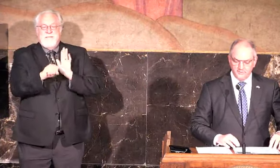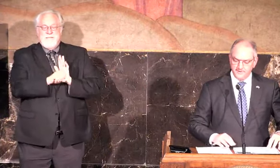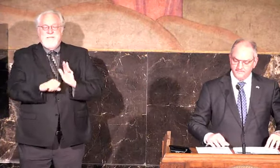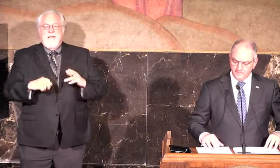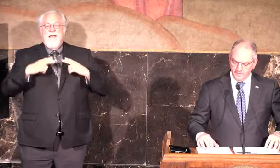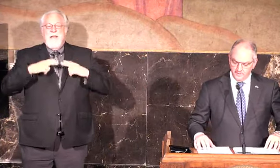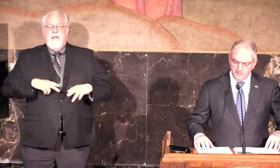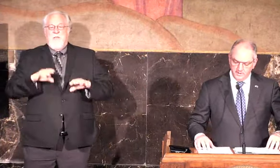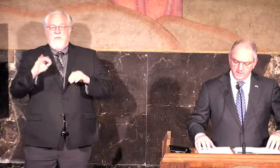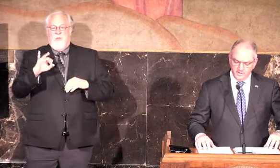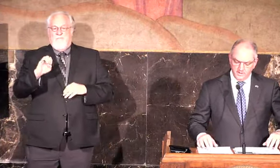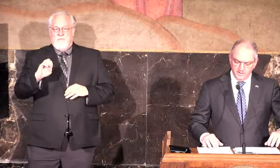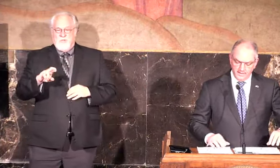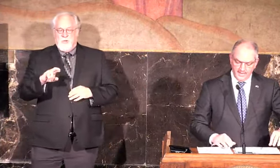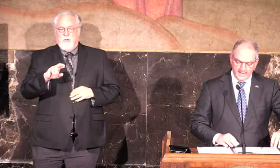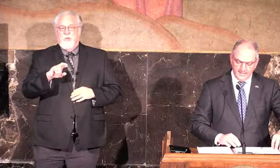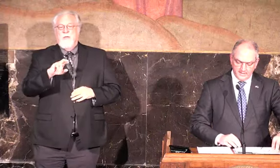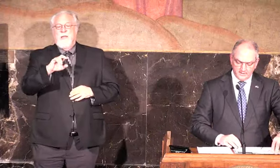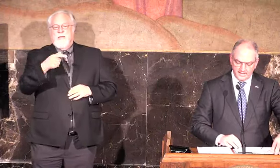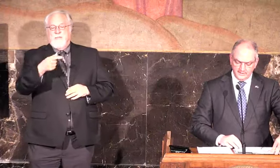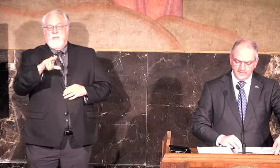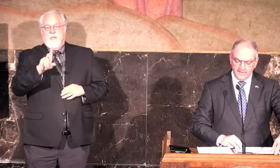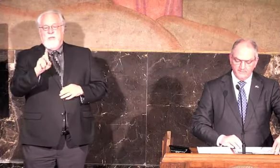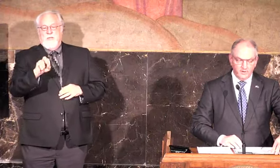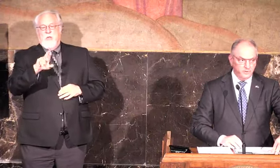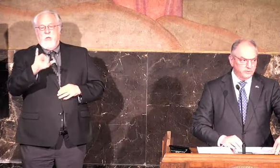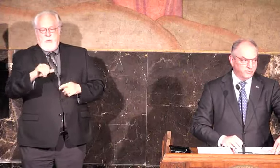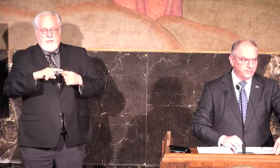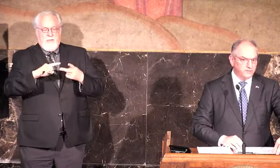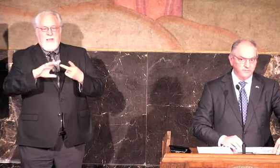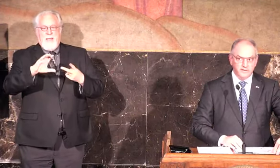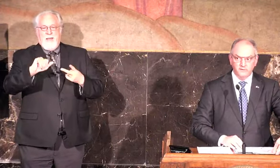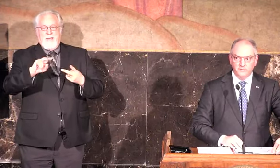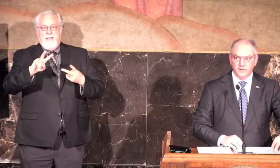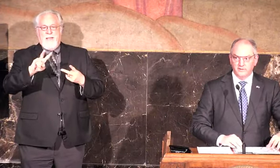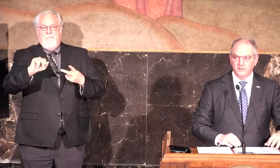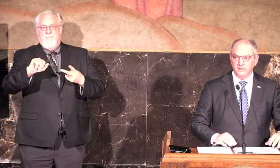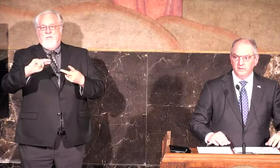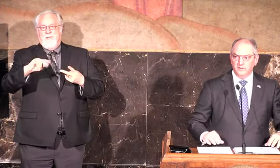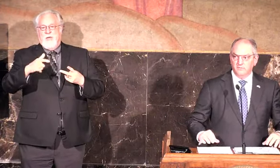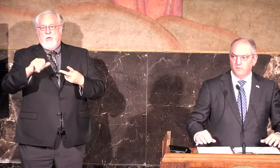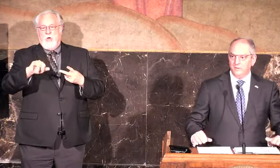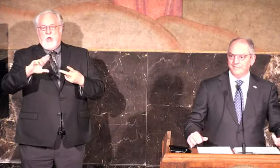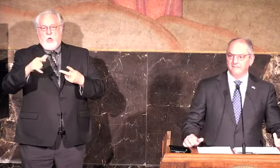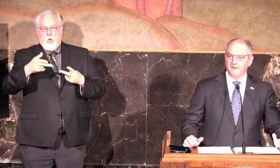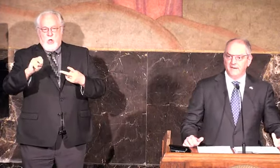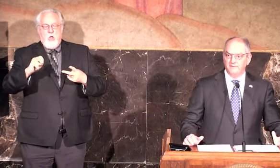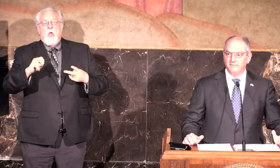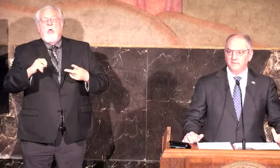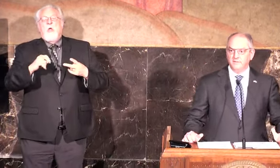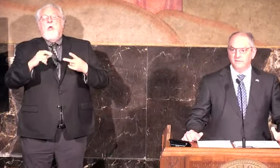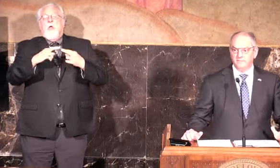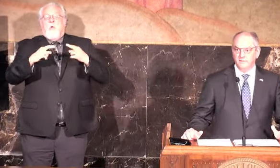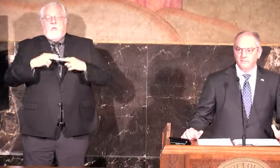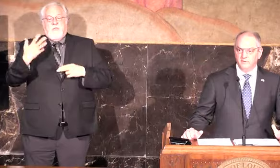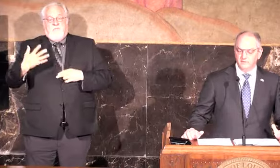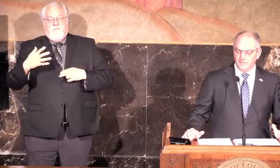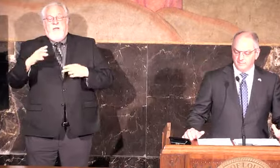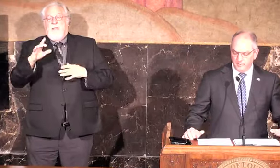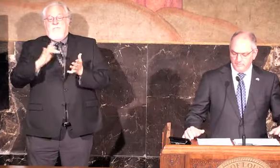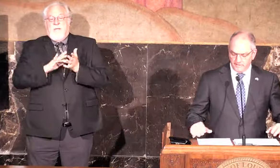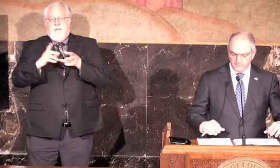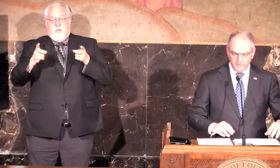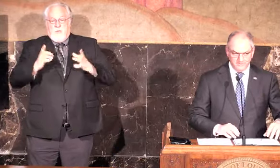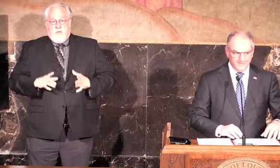Jimmy Guidry and Dr. Lacey Cavanaugh, who's the Regional Medical Director for Region 5 of the